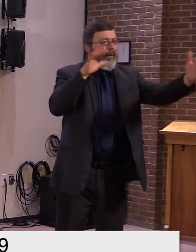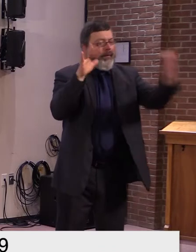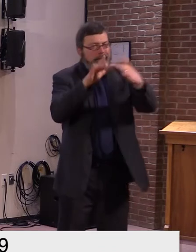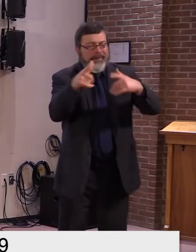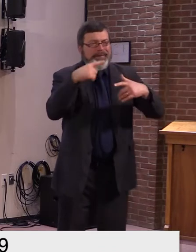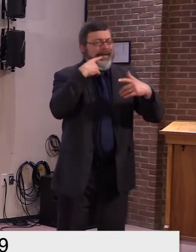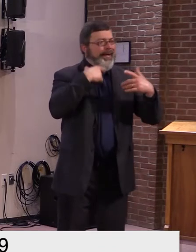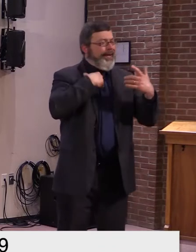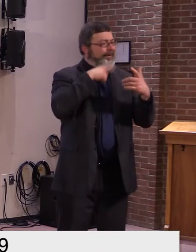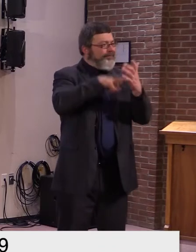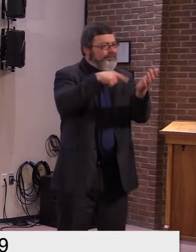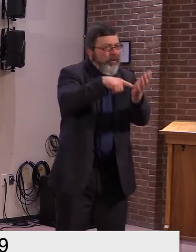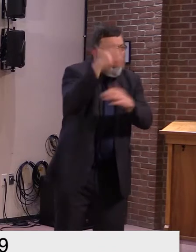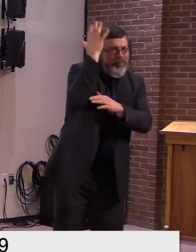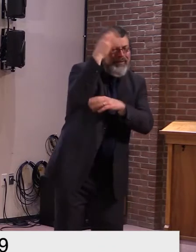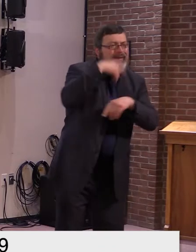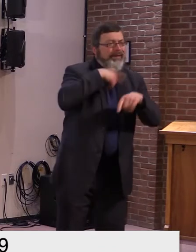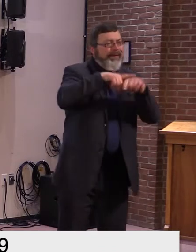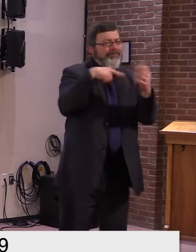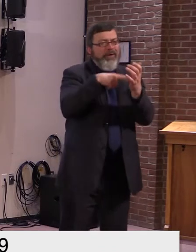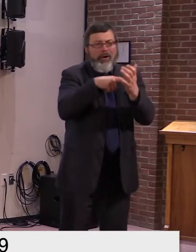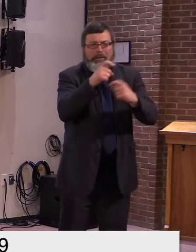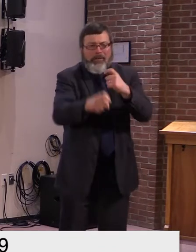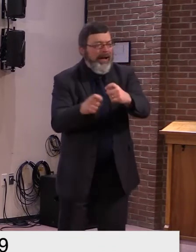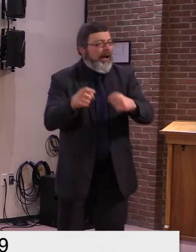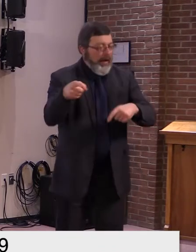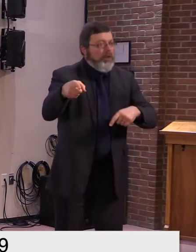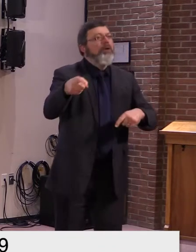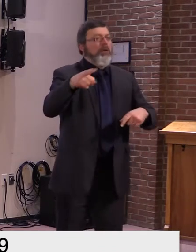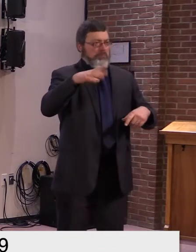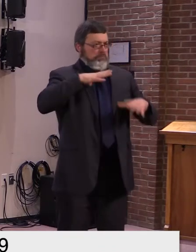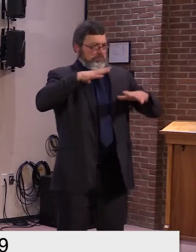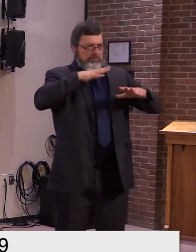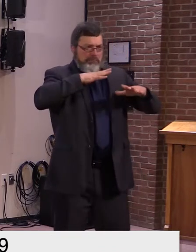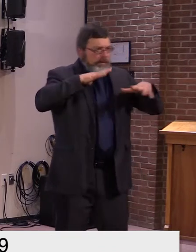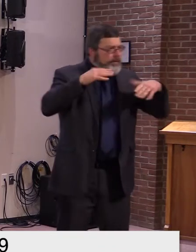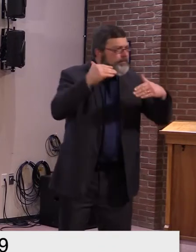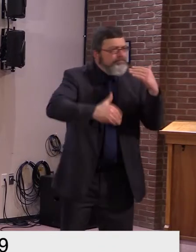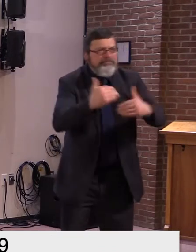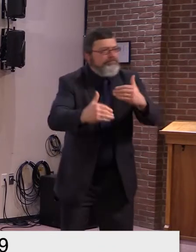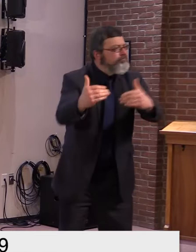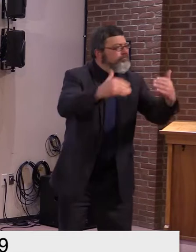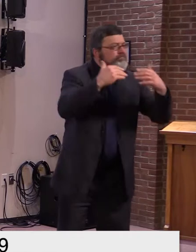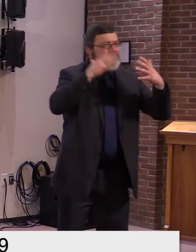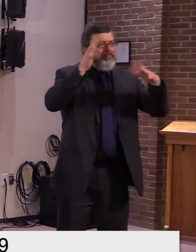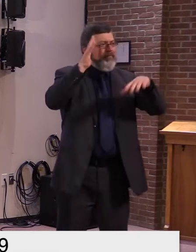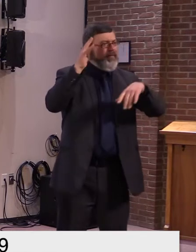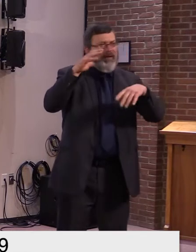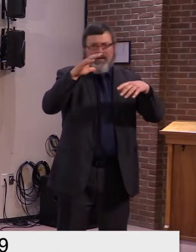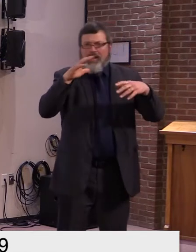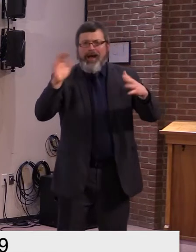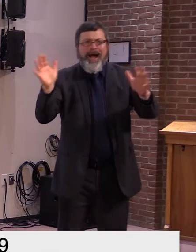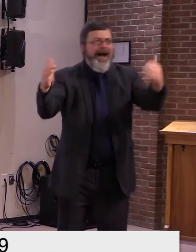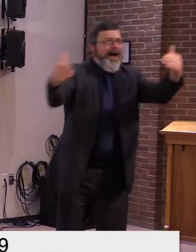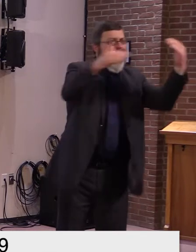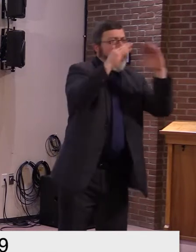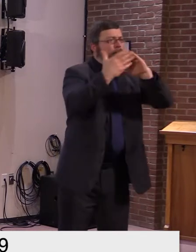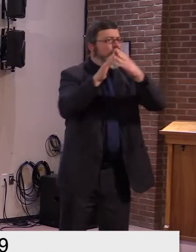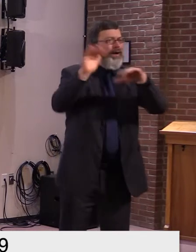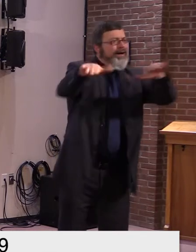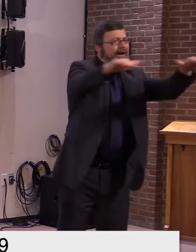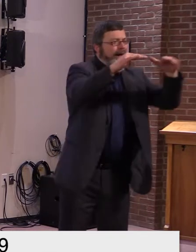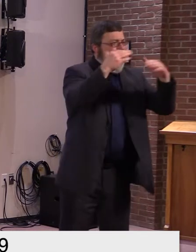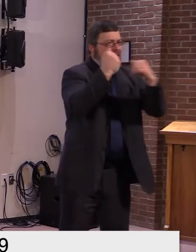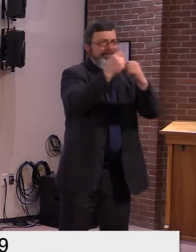help the family through the holidays, which included a gift drive. For the past decade, she's done similar projects for